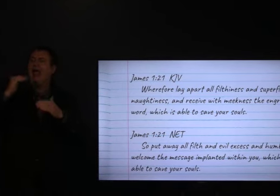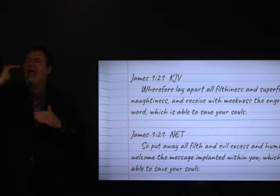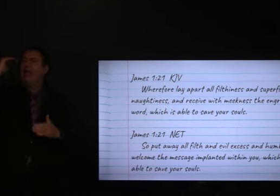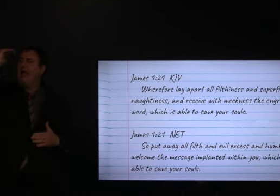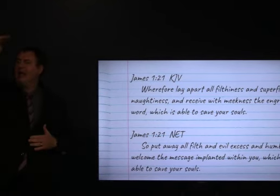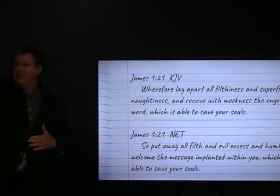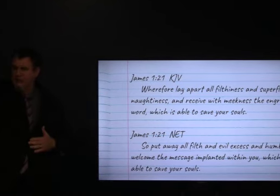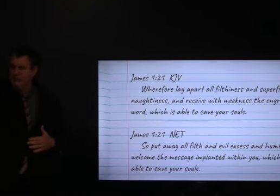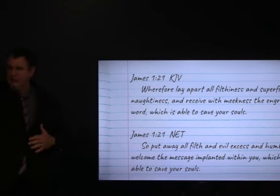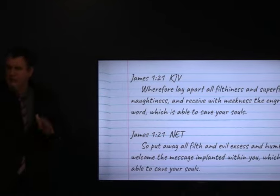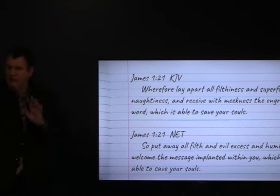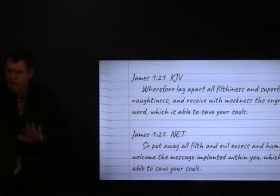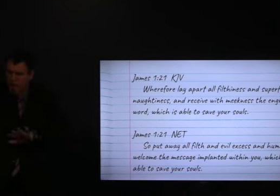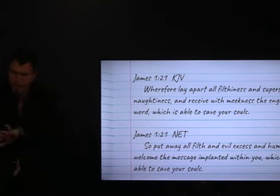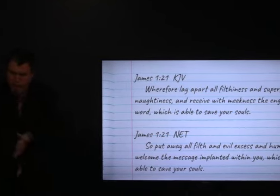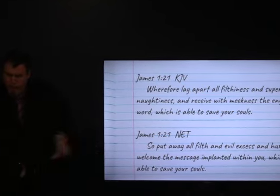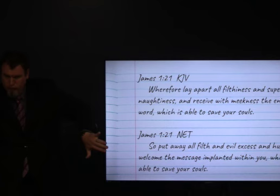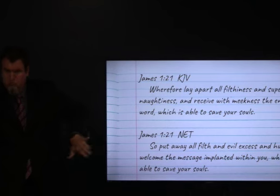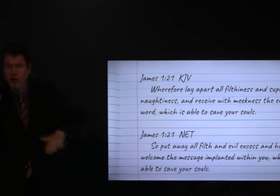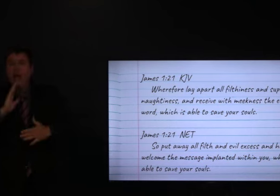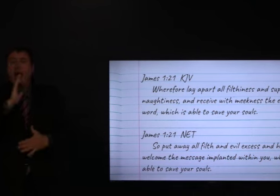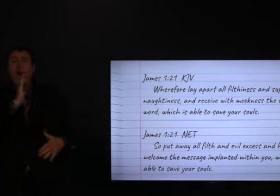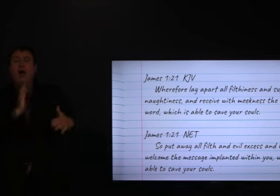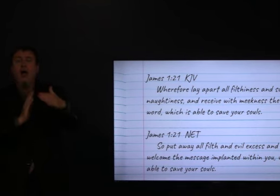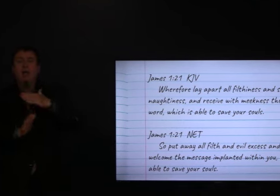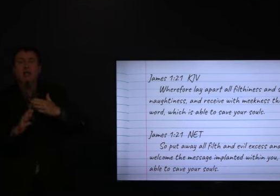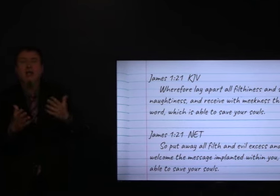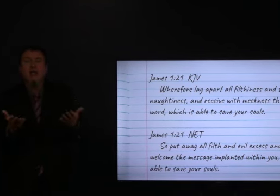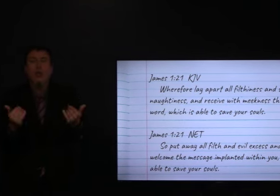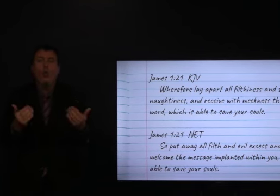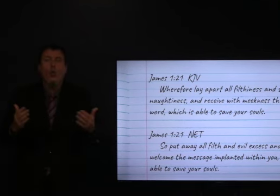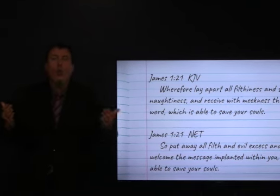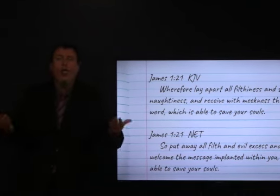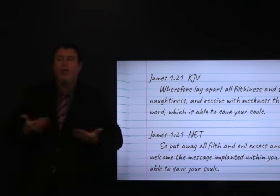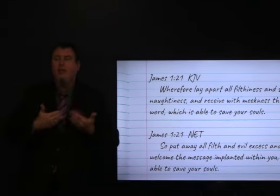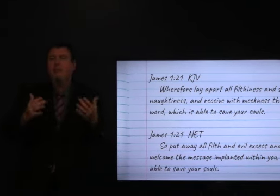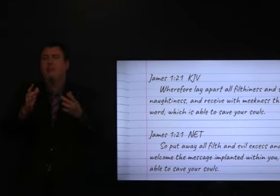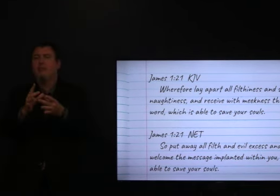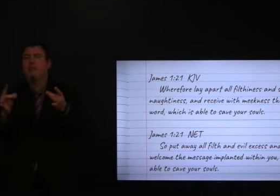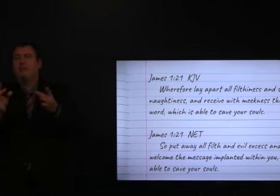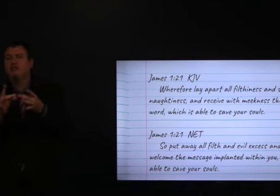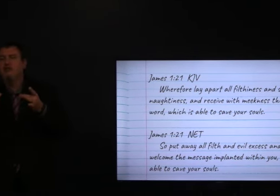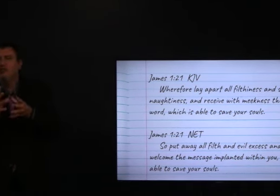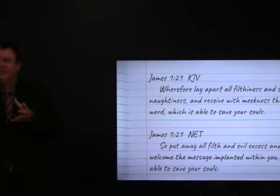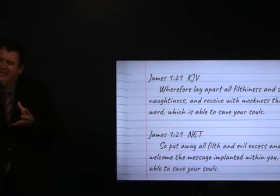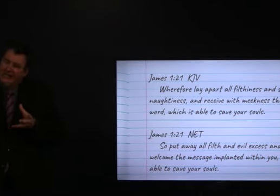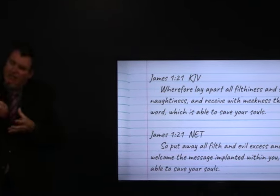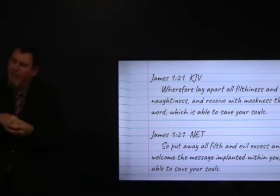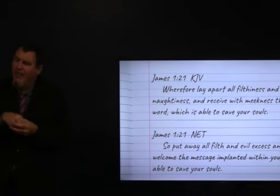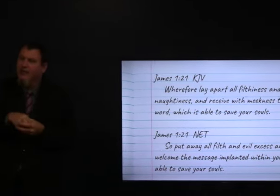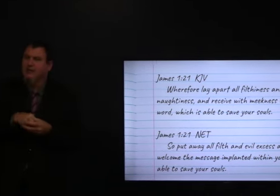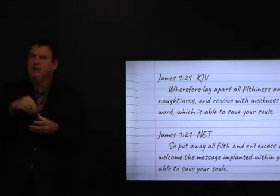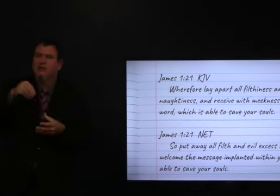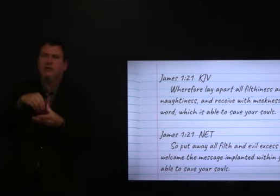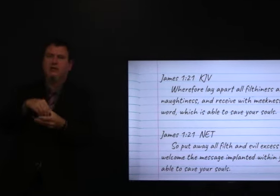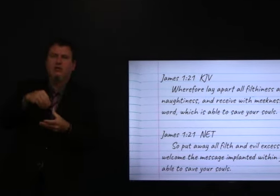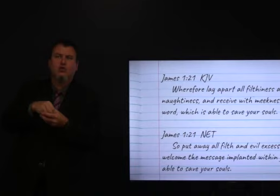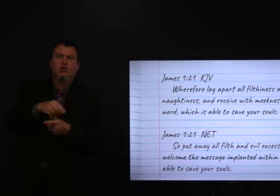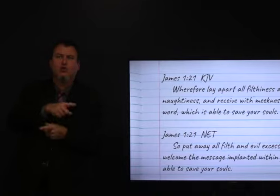And then if we look at the NET version, it says to put away all filth and evil excess and humbly welcome the